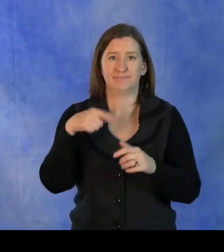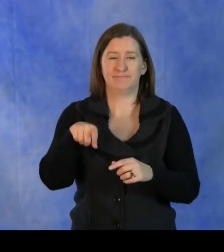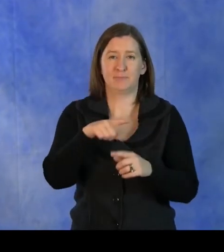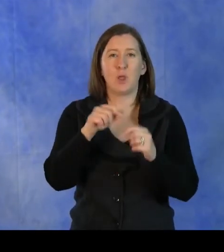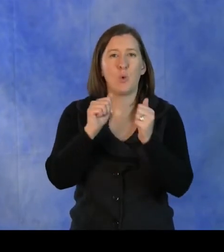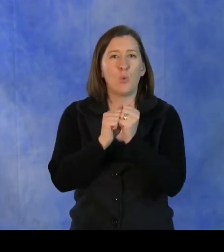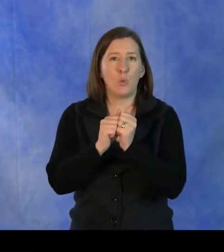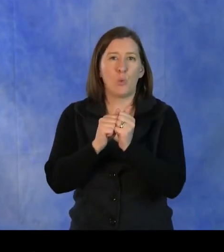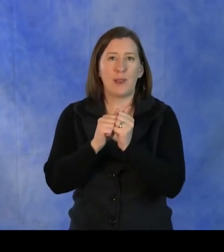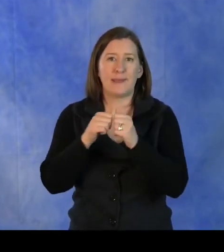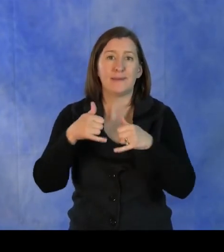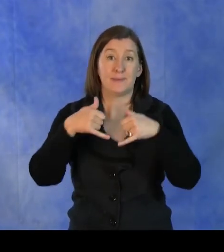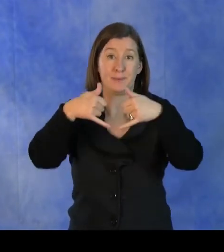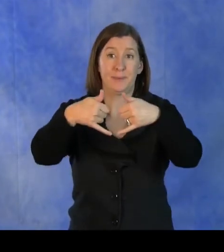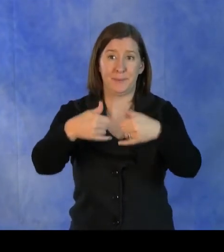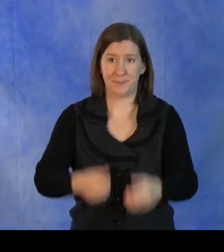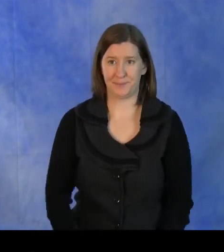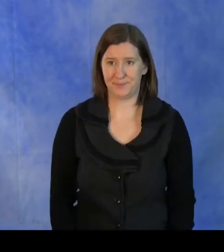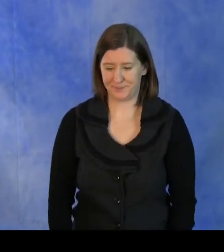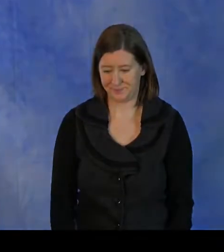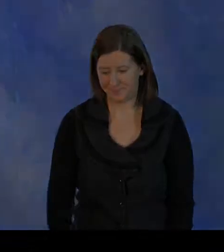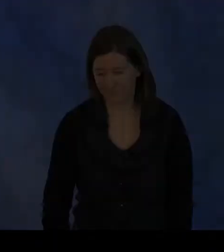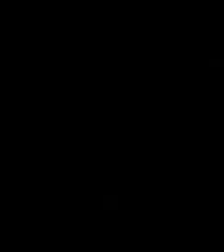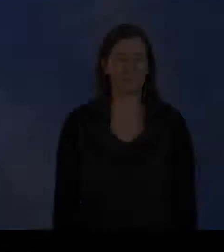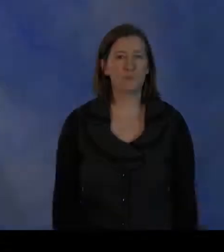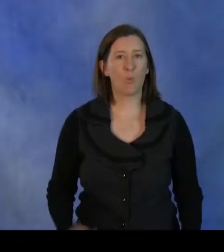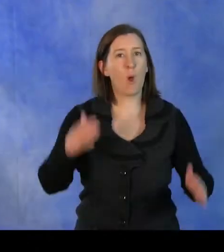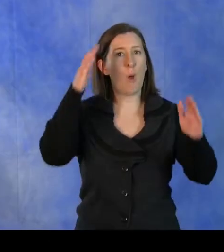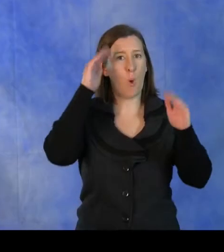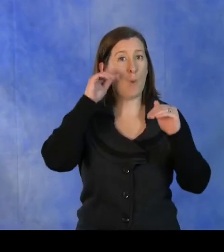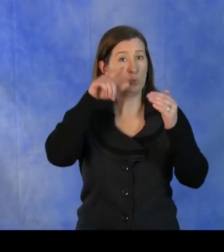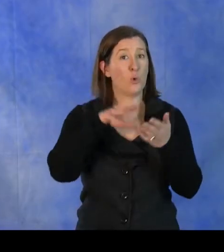you'll have to encourage them with a reward.